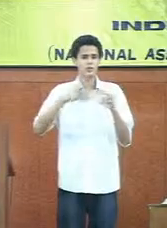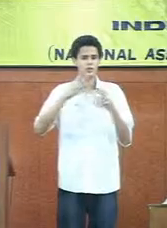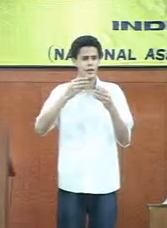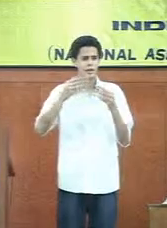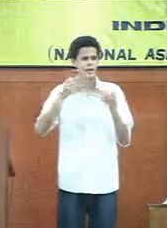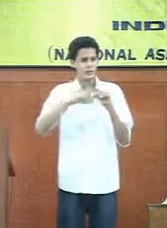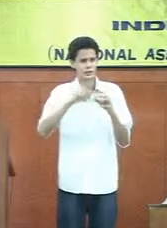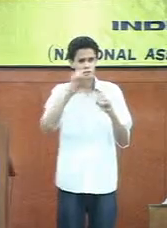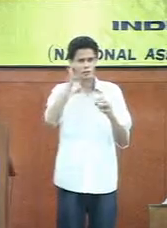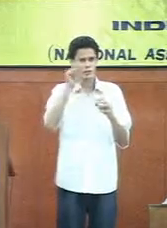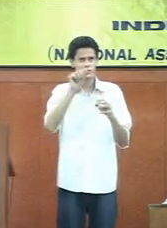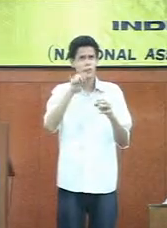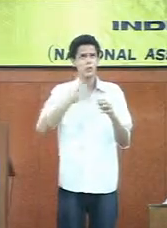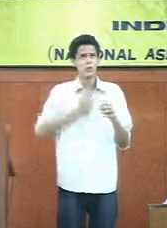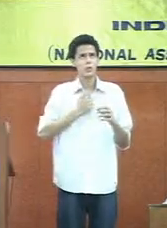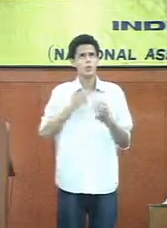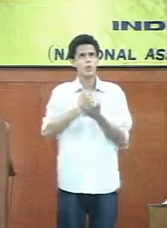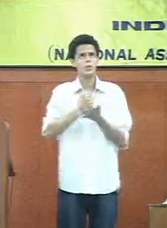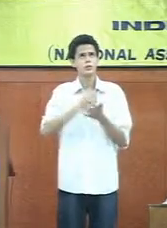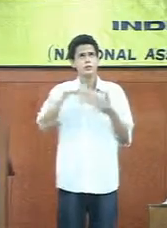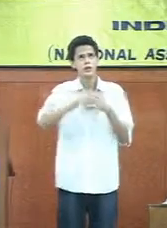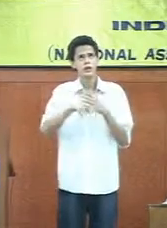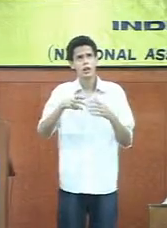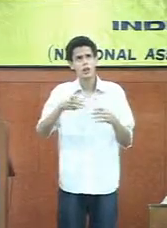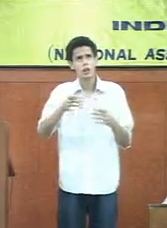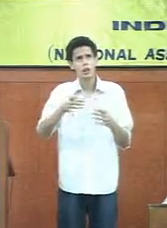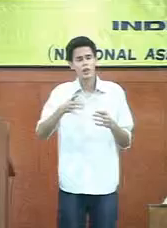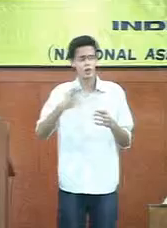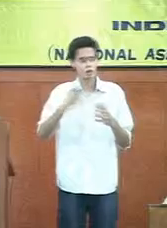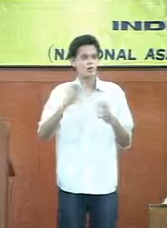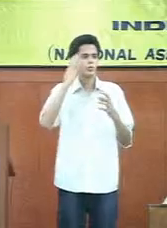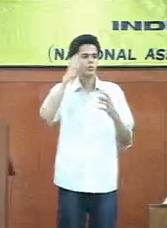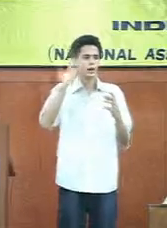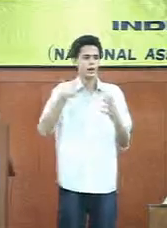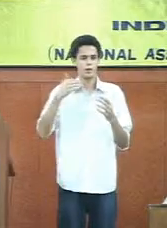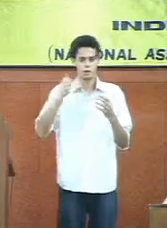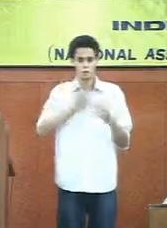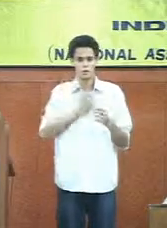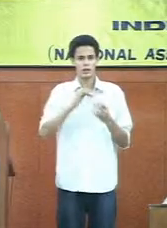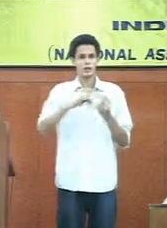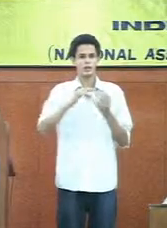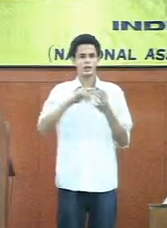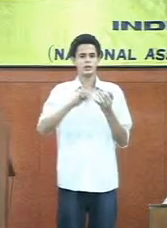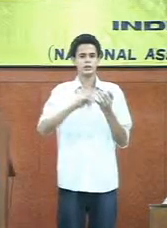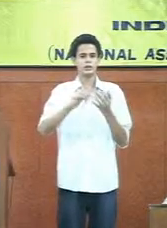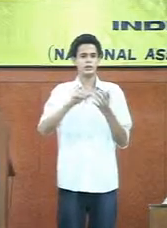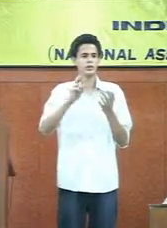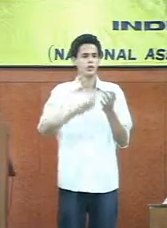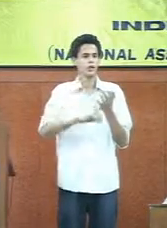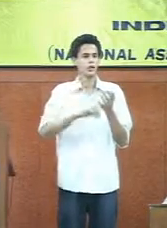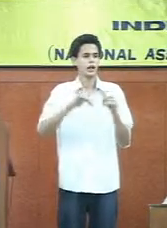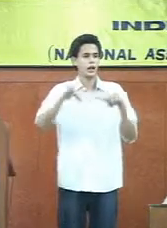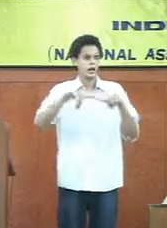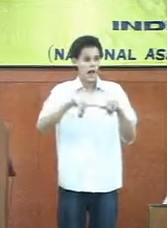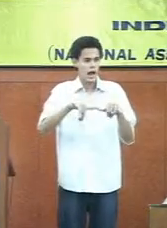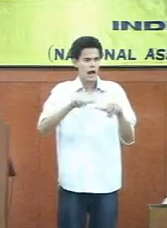there were a lot of question marks on what their rights were. So this session, my session, is devoted to property